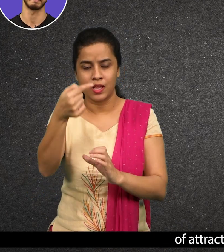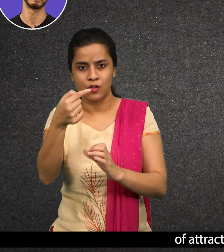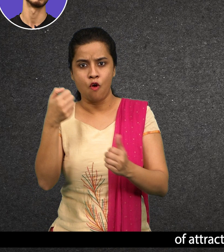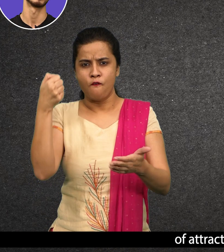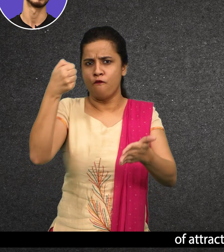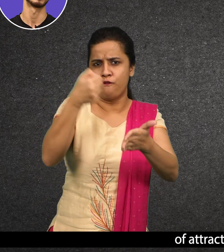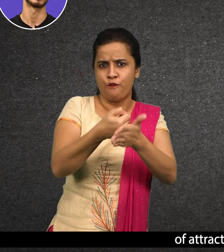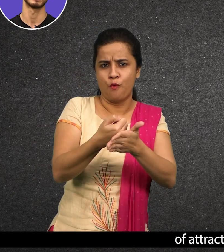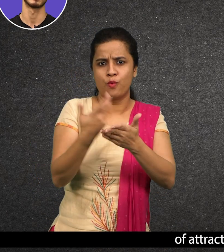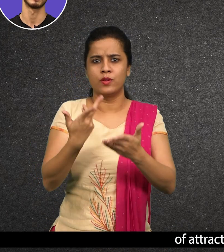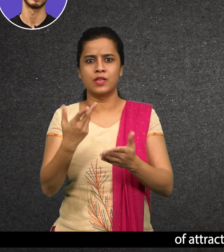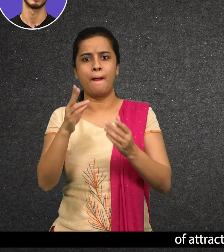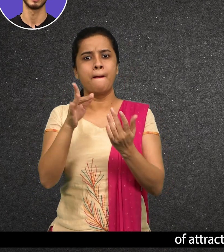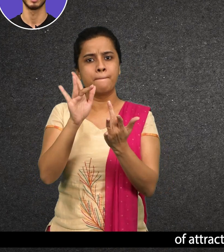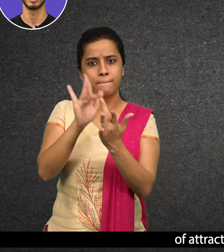them.